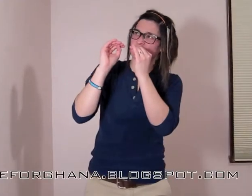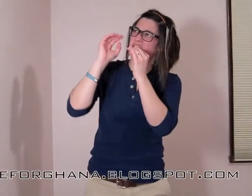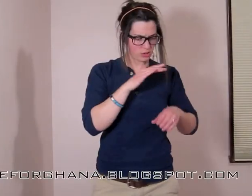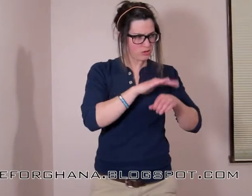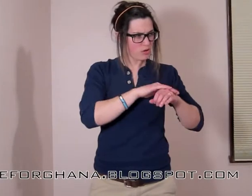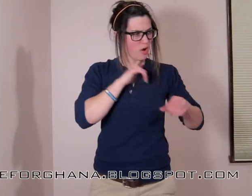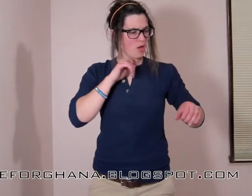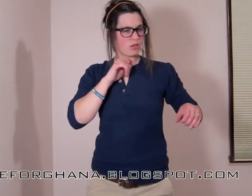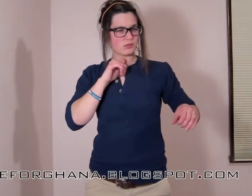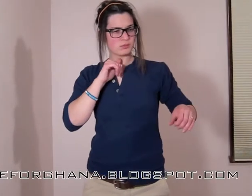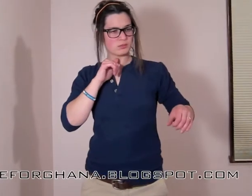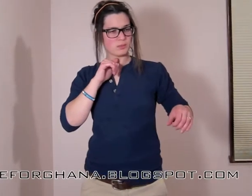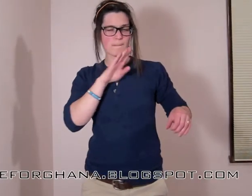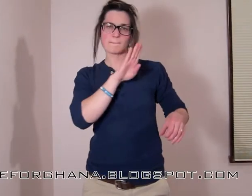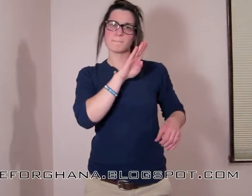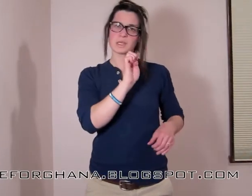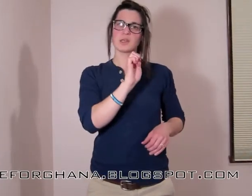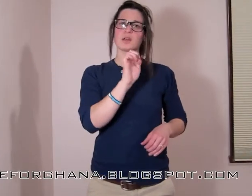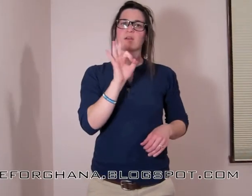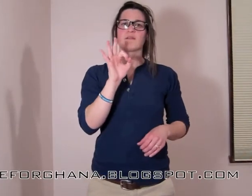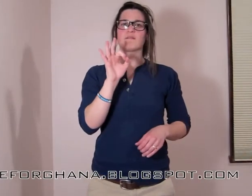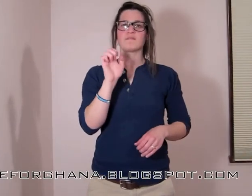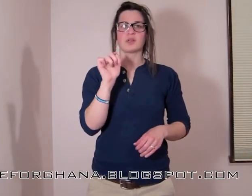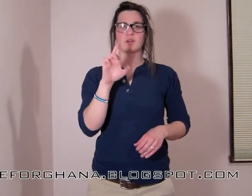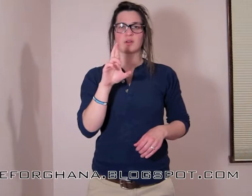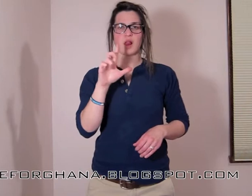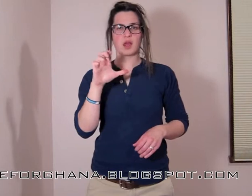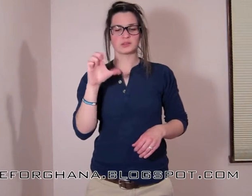Lately, God's been teaching me and calling me to be fearless.